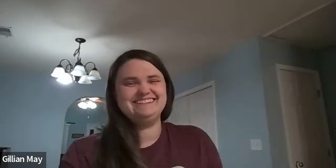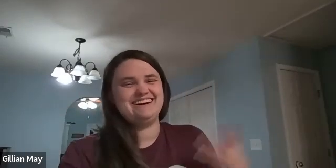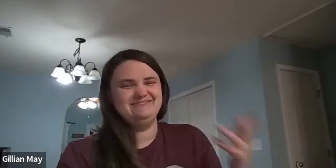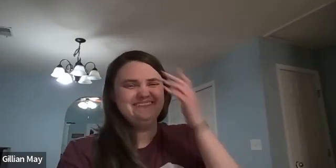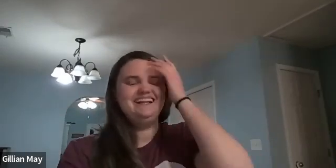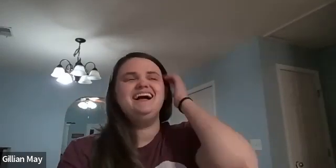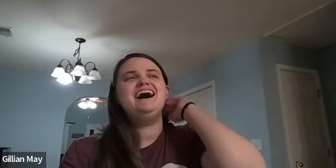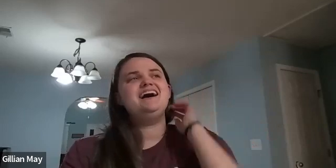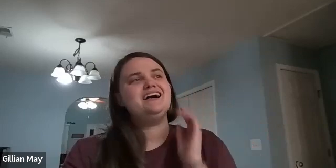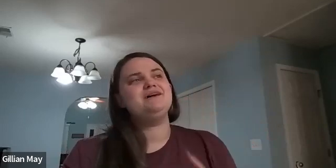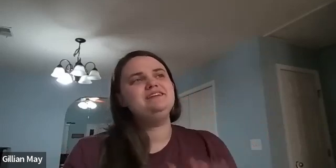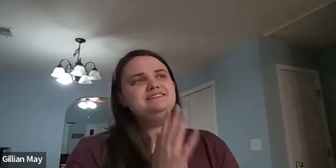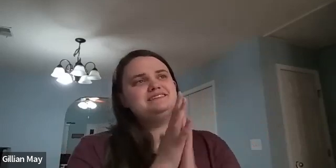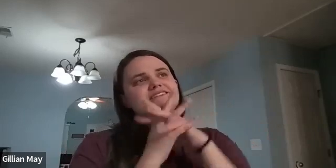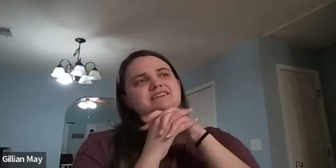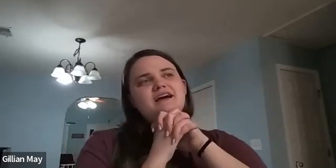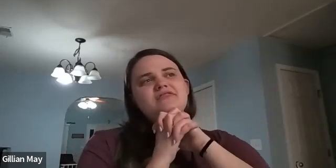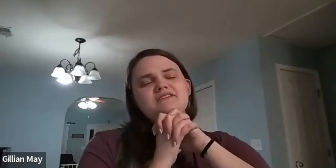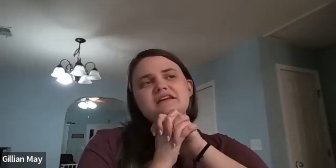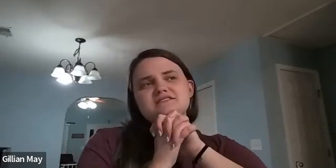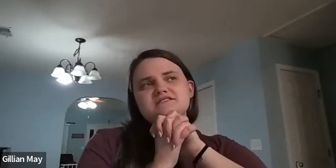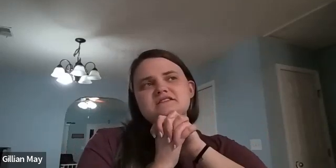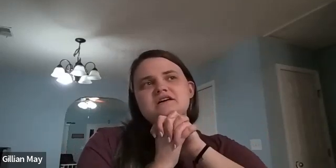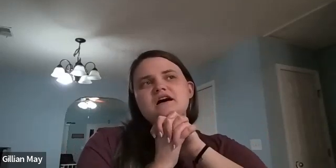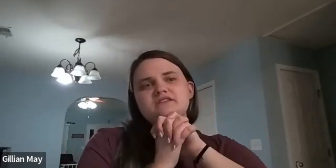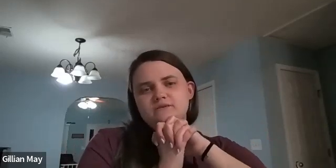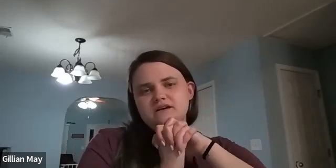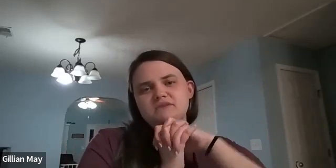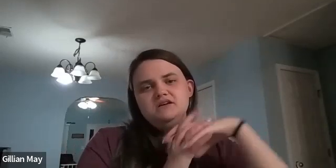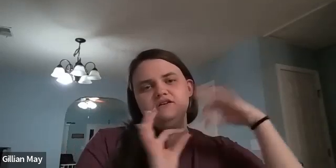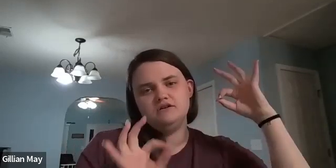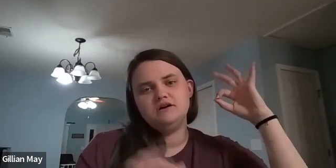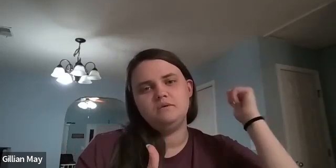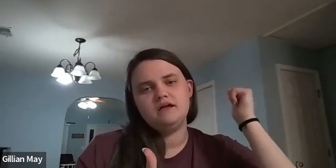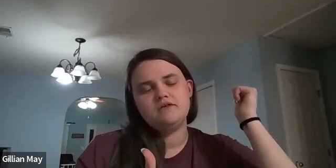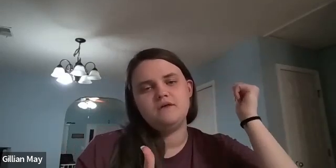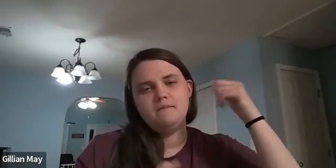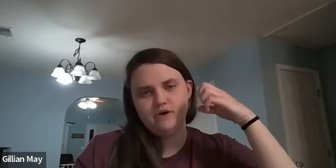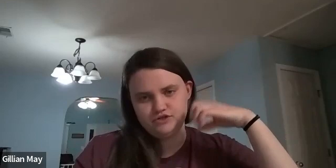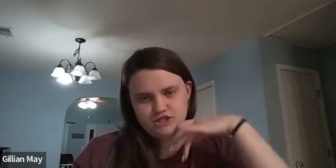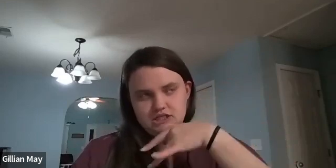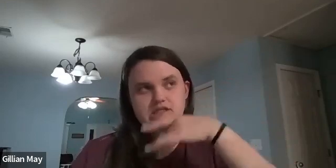So, let's see. I think we can be good with